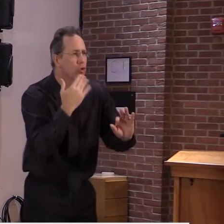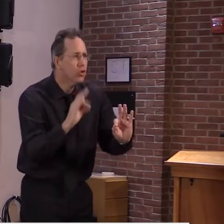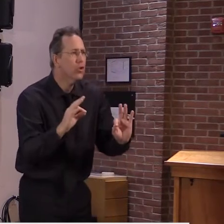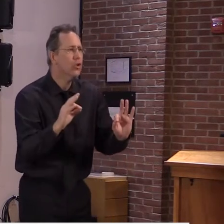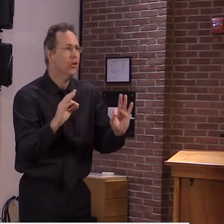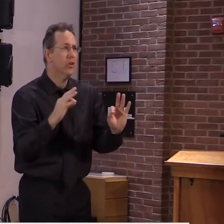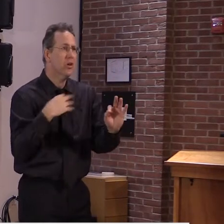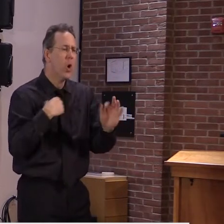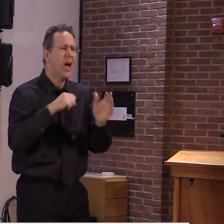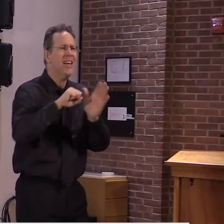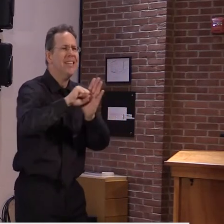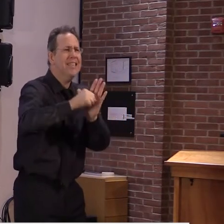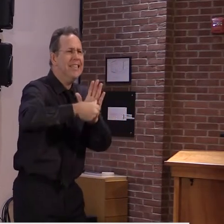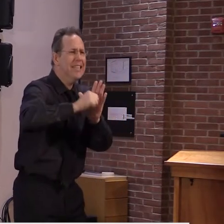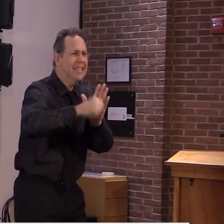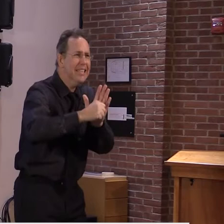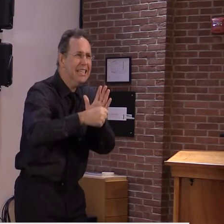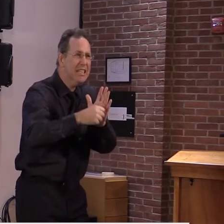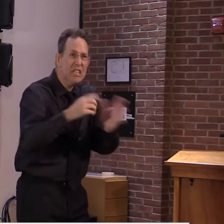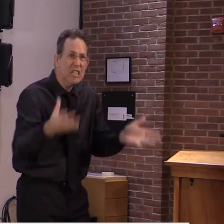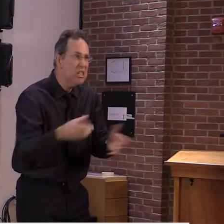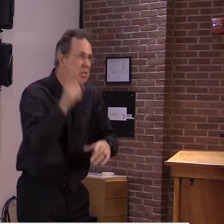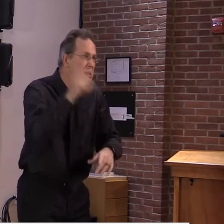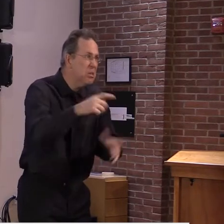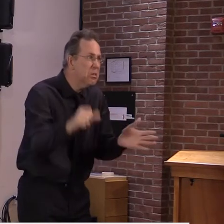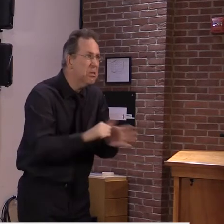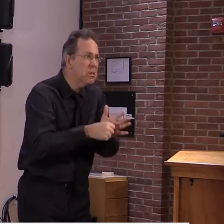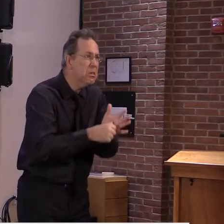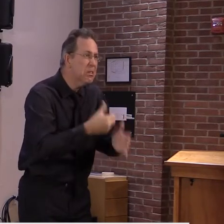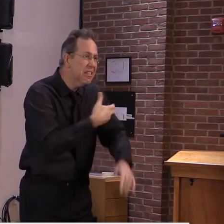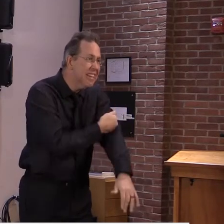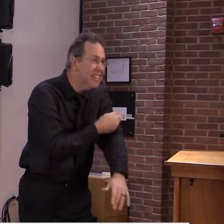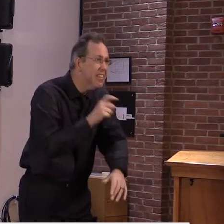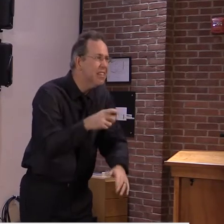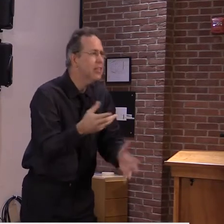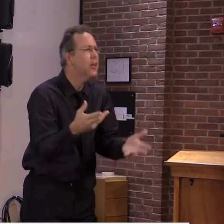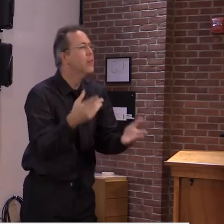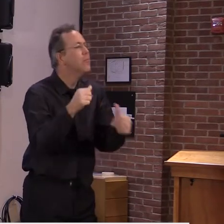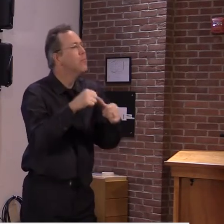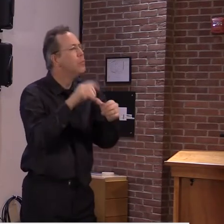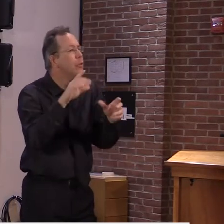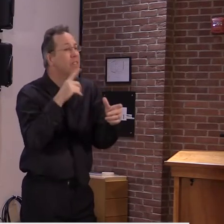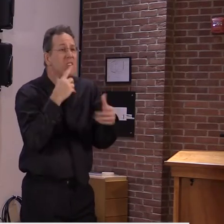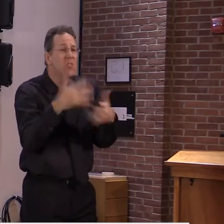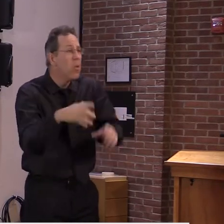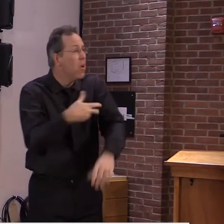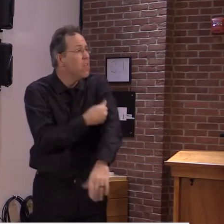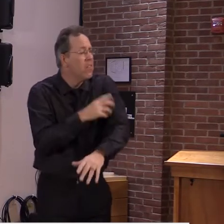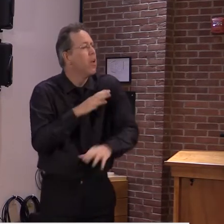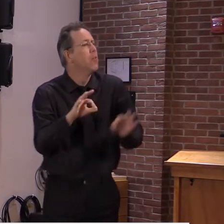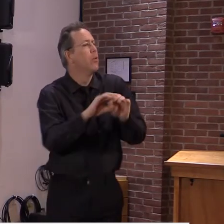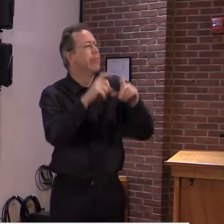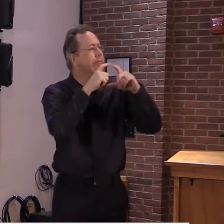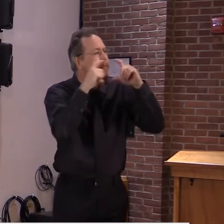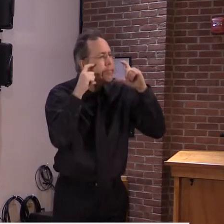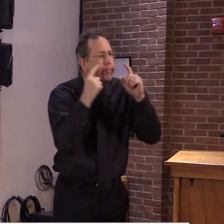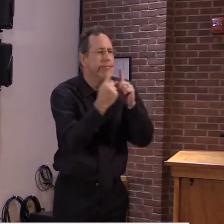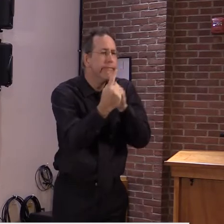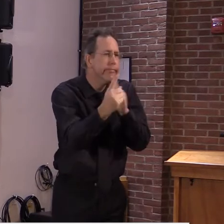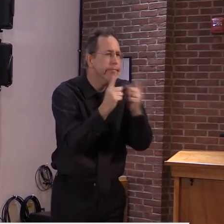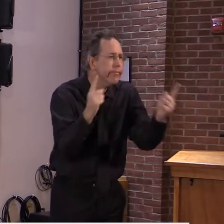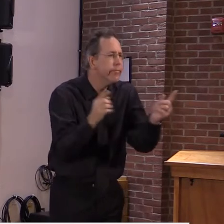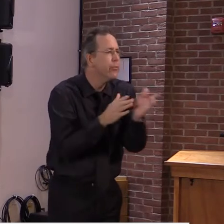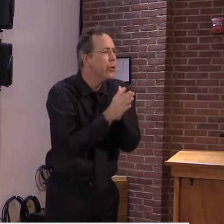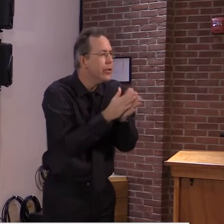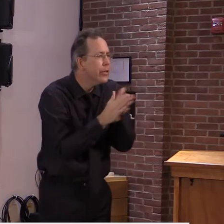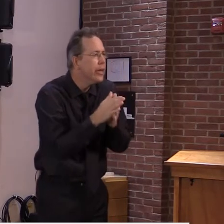to another, because our ultimate goal is to suppress this virus to a sufficient level, knowing we can never make it disappear